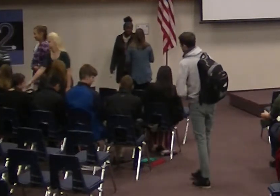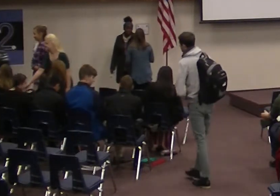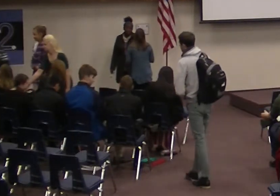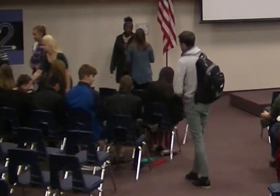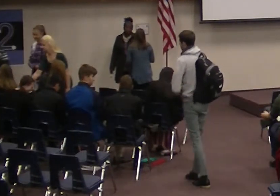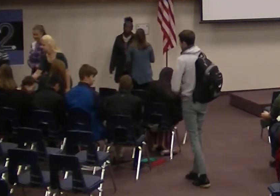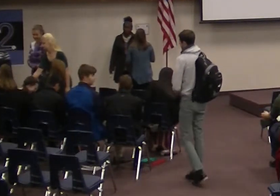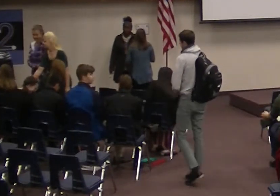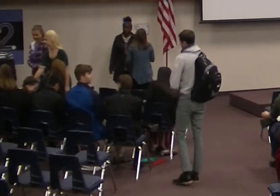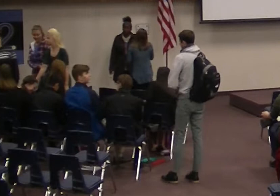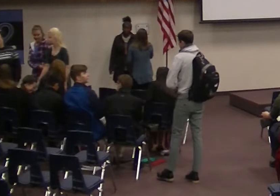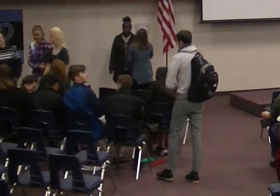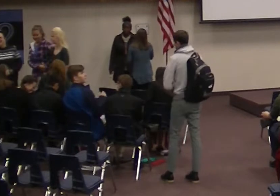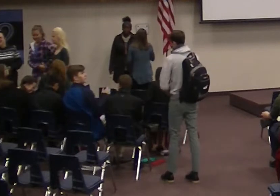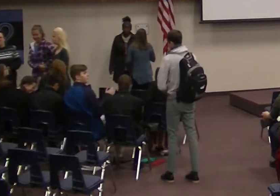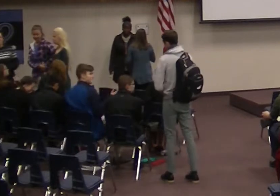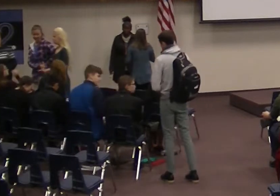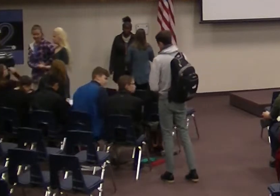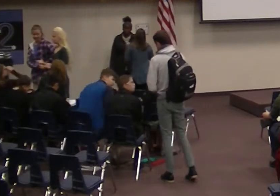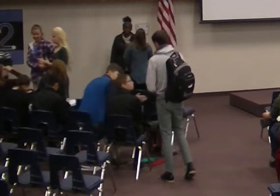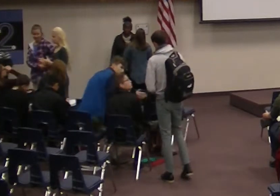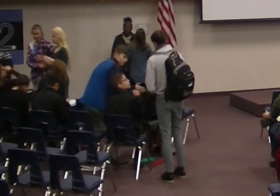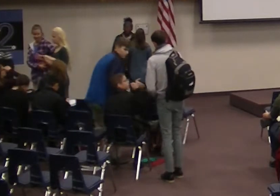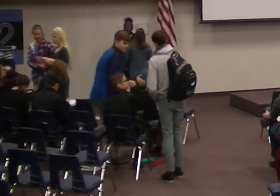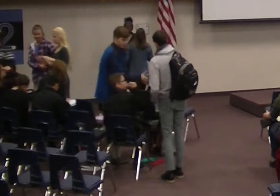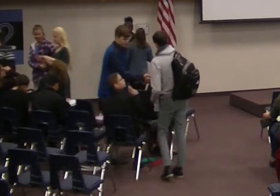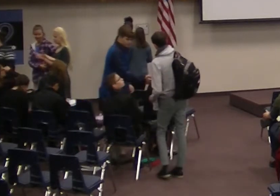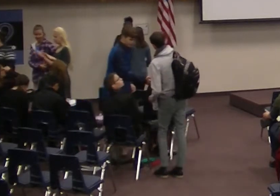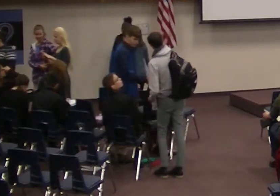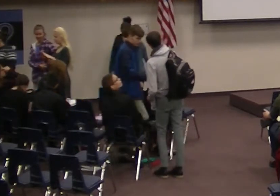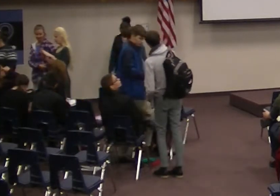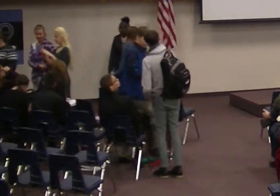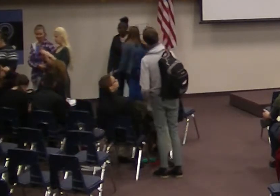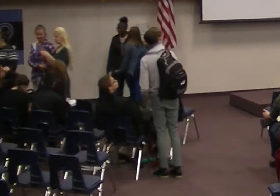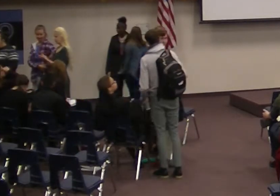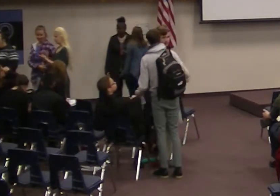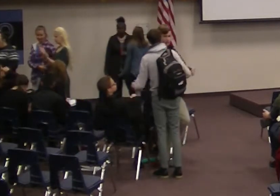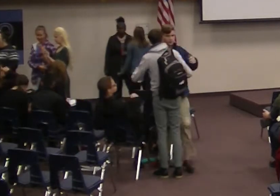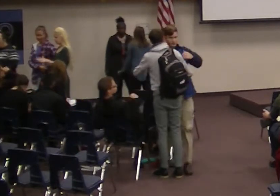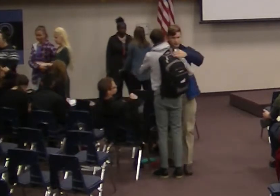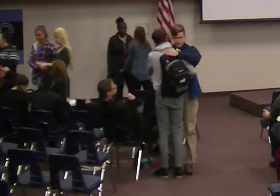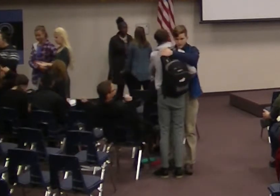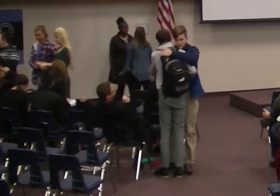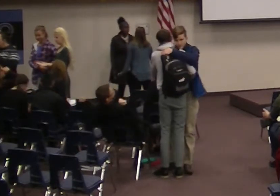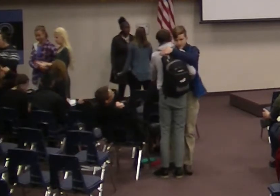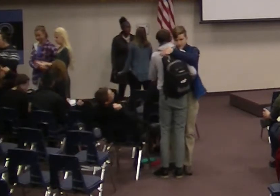that's question number 1 for Friday. I'm sure people a lot of people because I'd like to start with